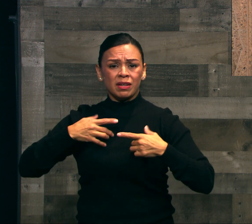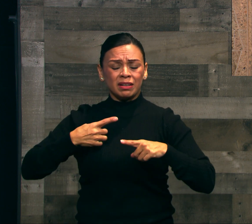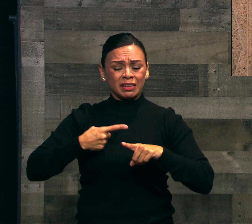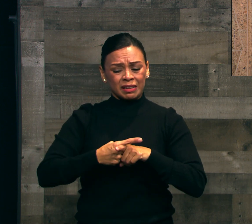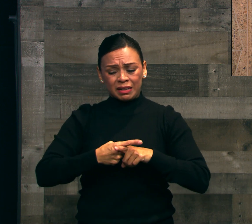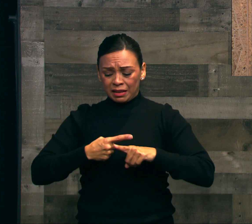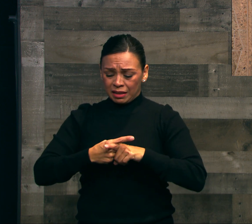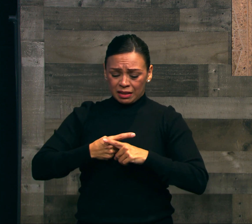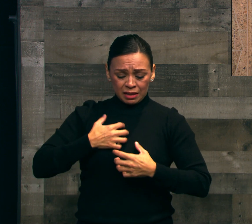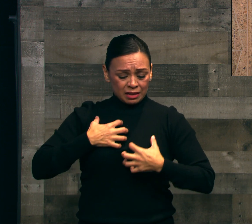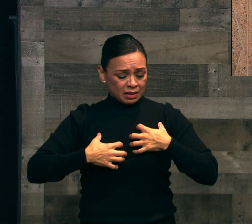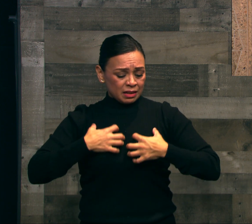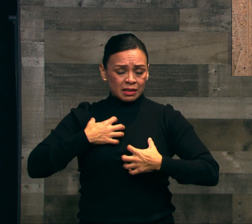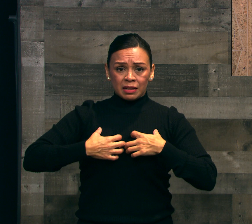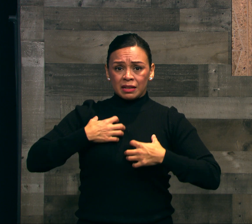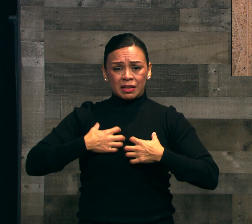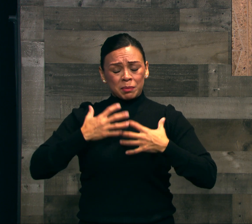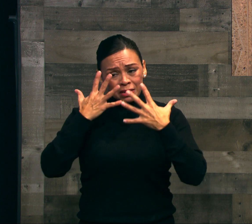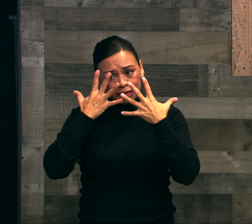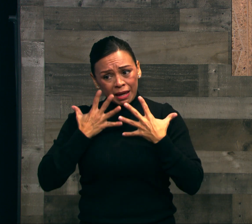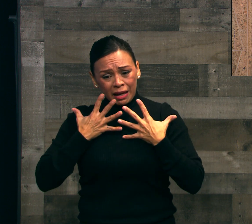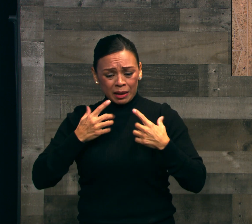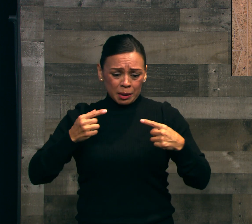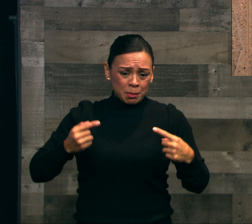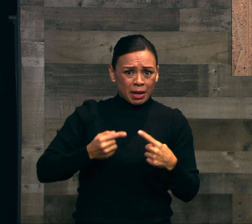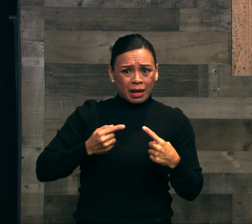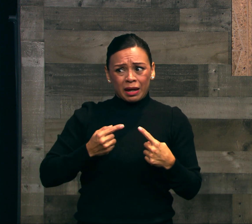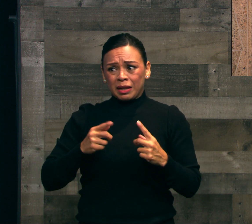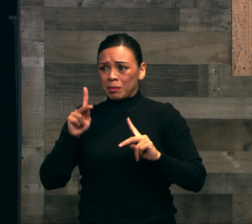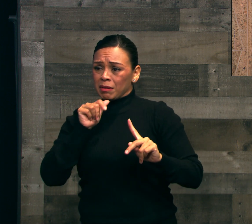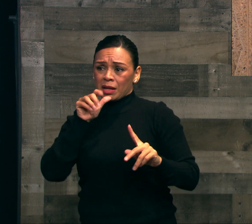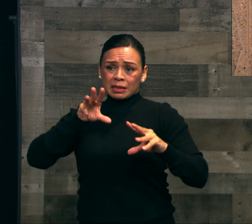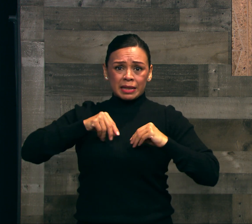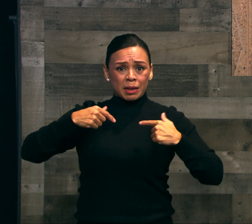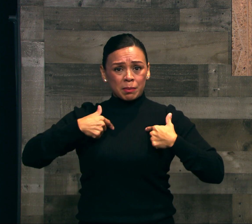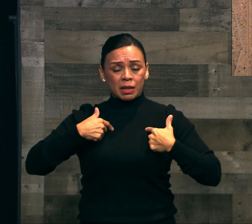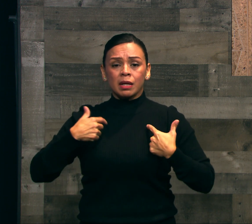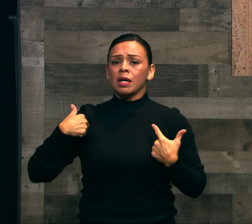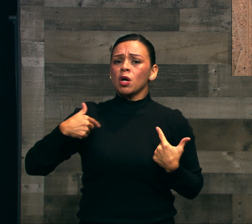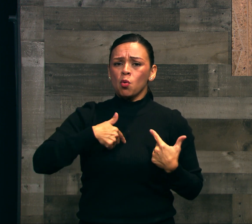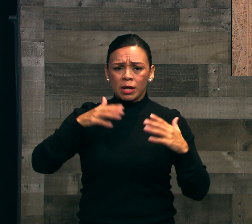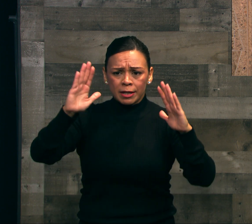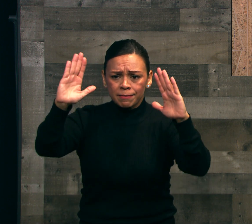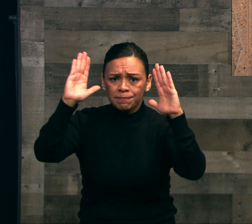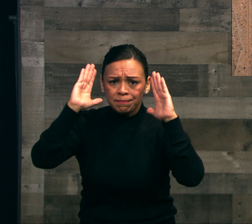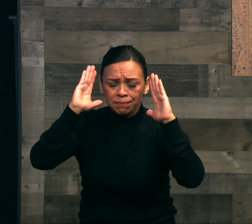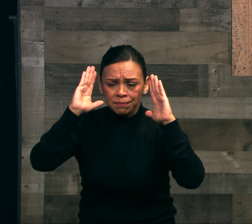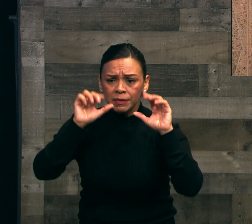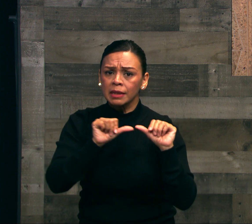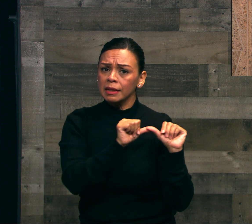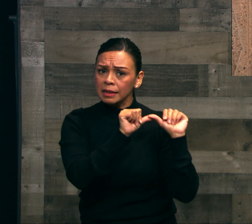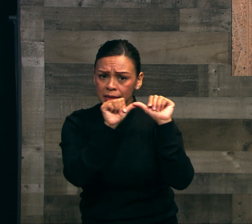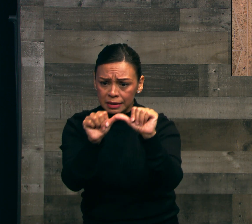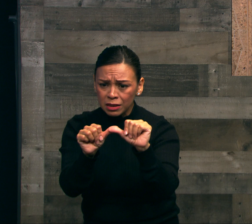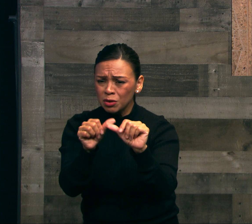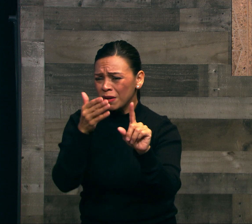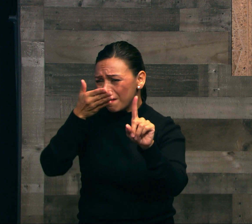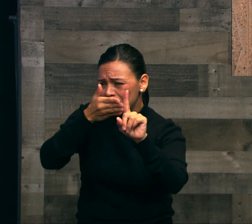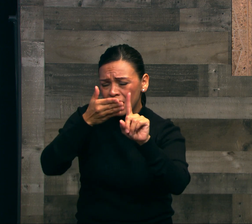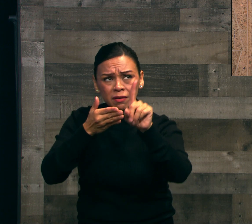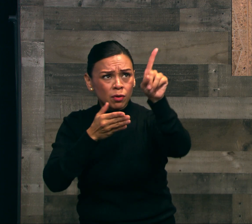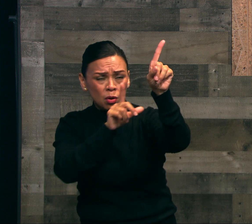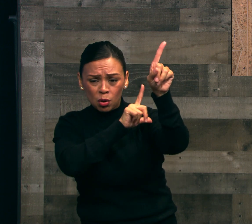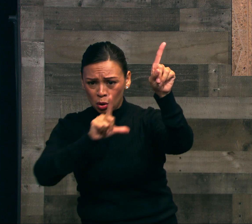sadness and their pain, and to find ways in which they can be included on their journey to be